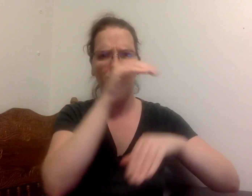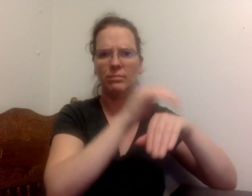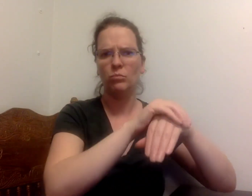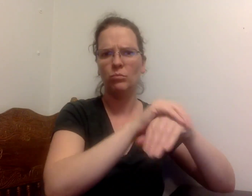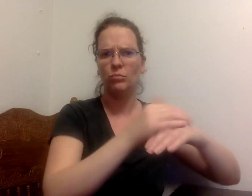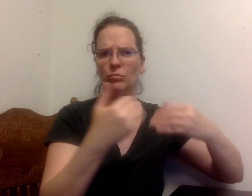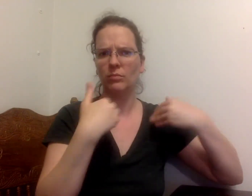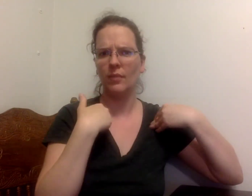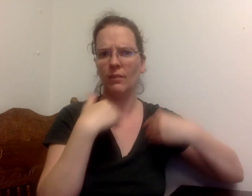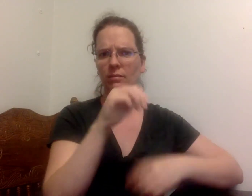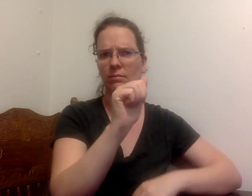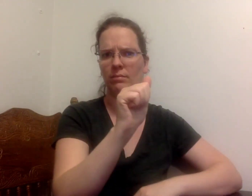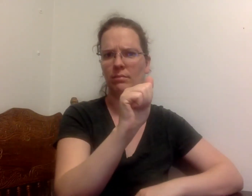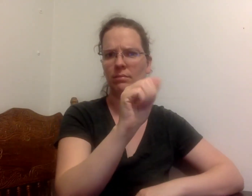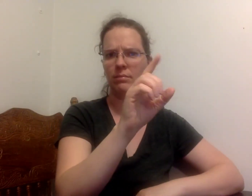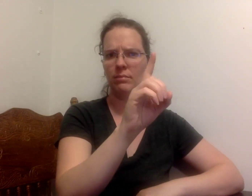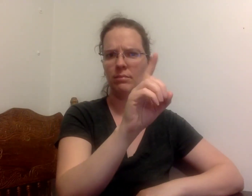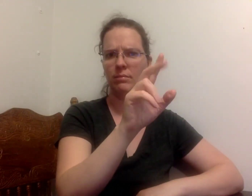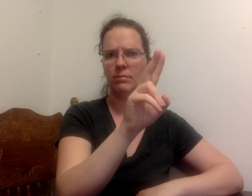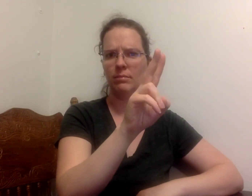You know that English has adverbs.